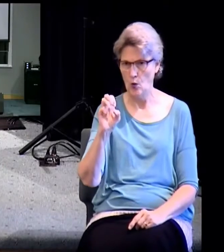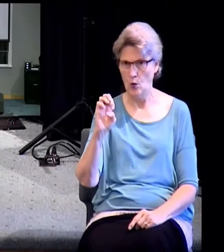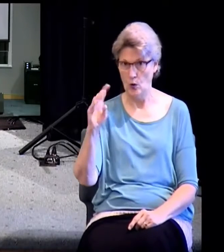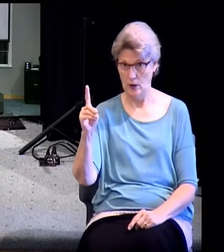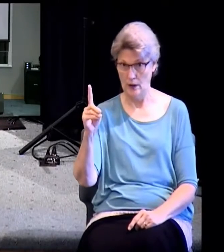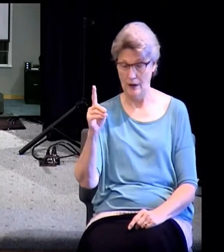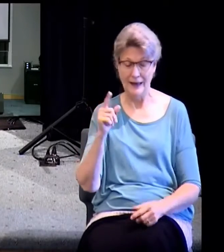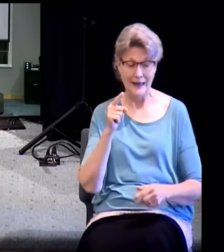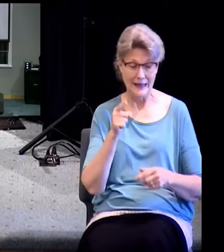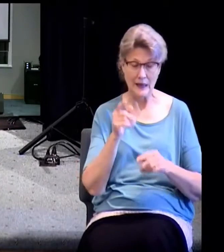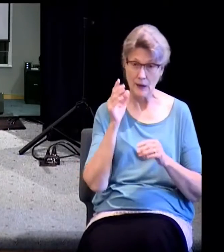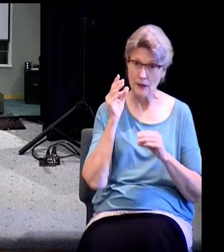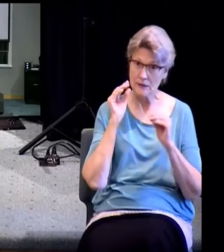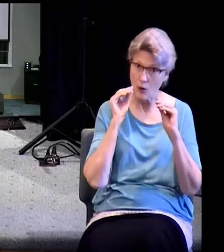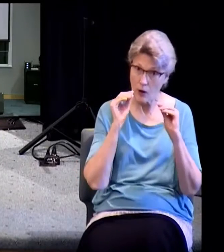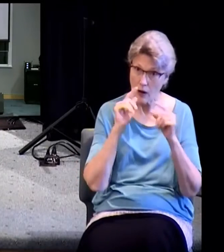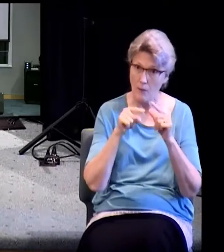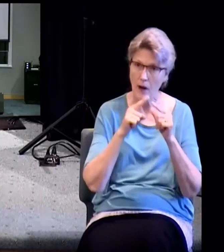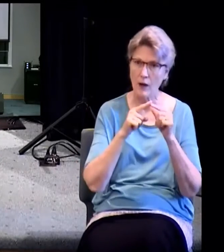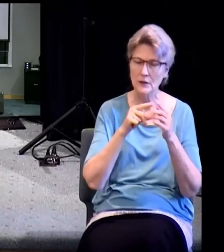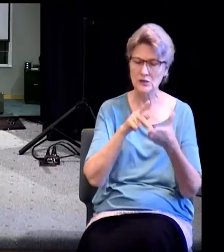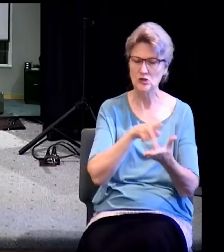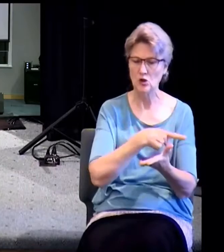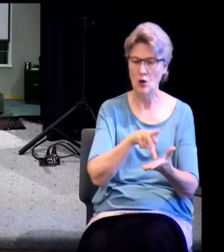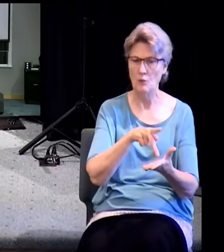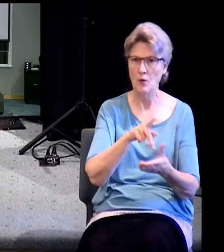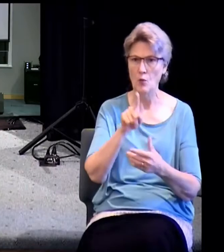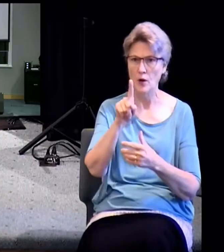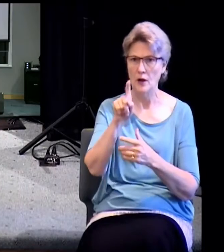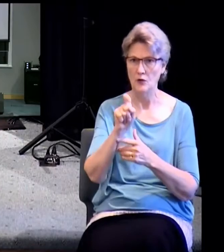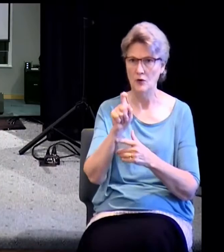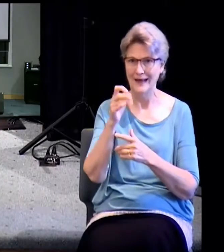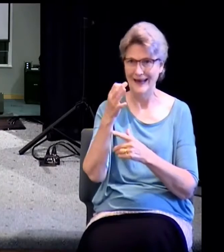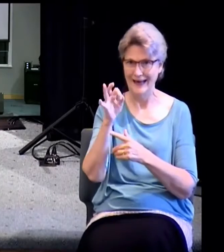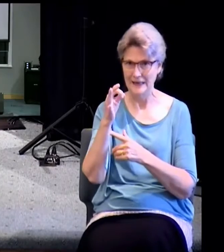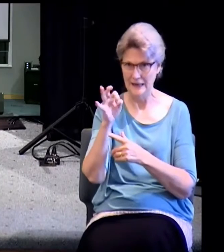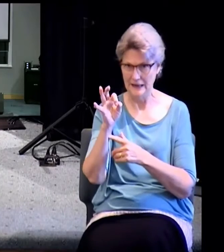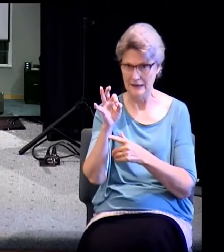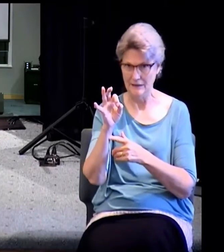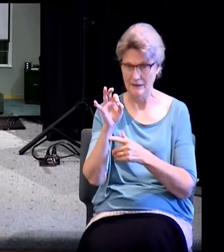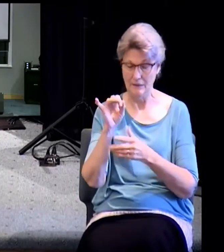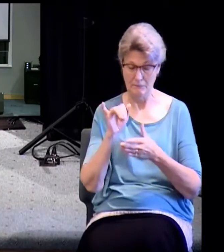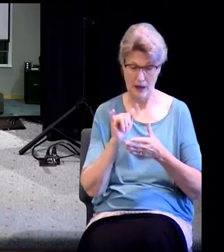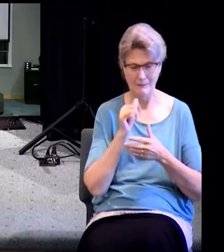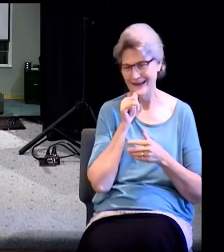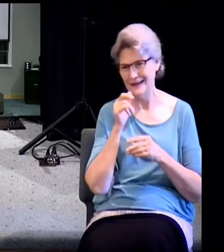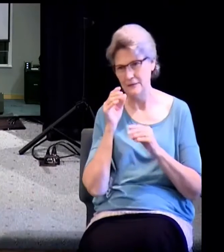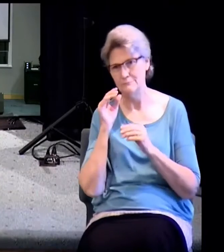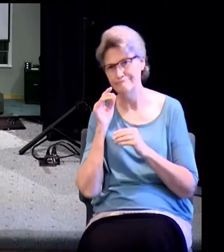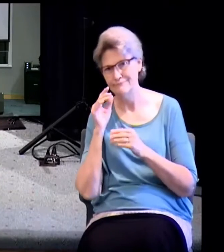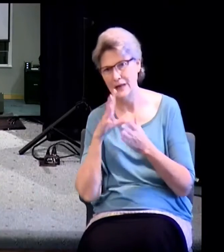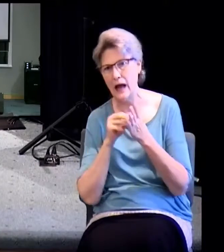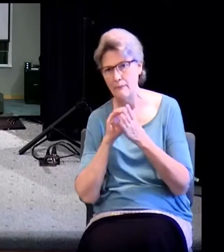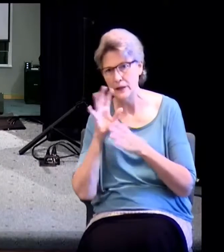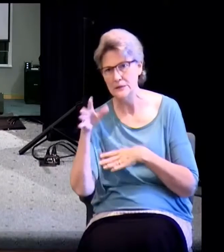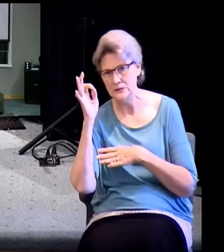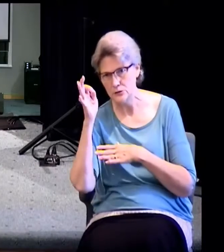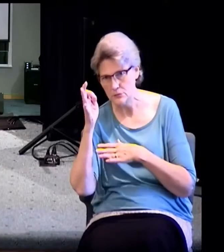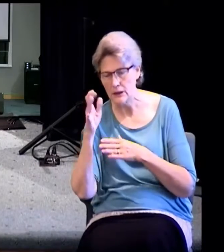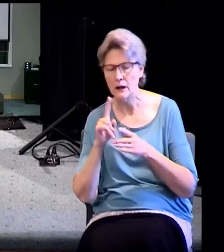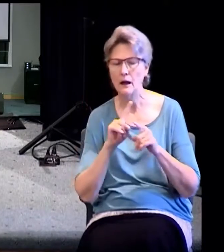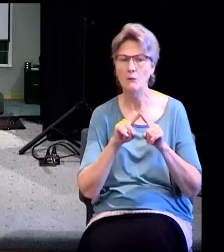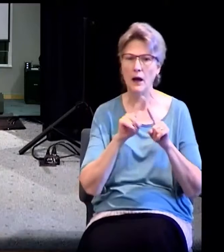but something he said in there spurred me to go into the Word and continue to dig out even more. It's